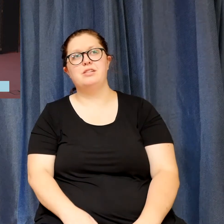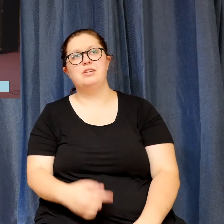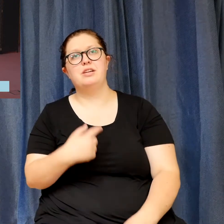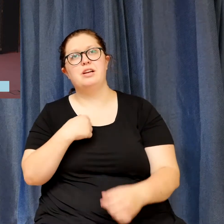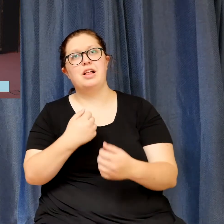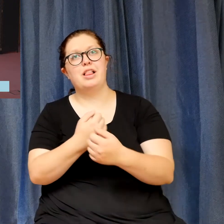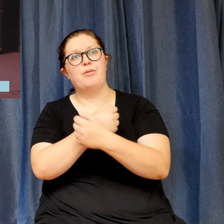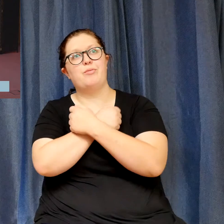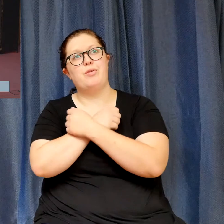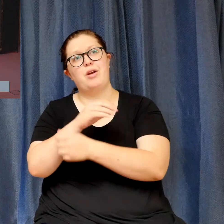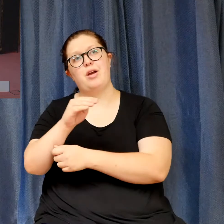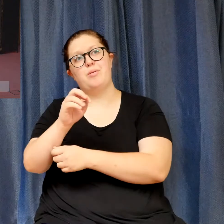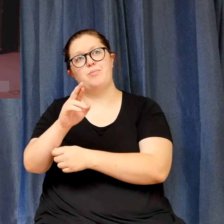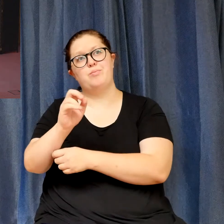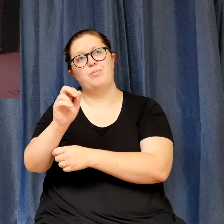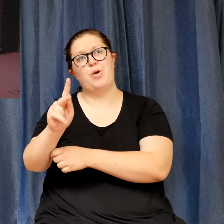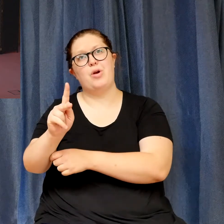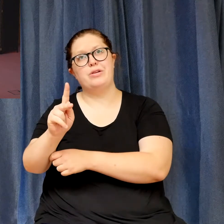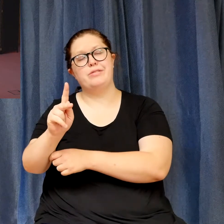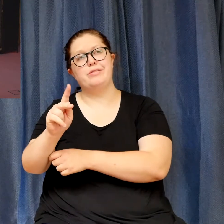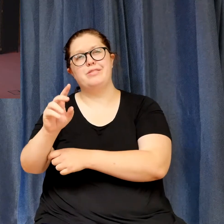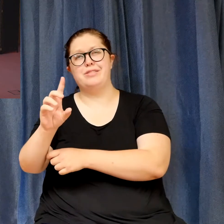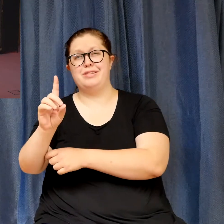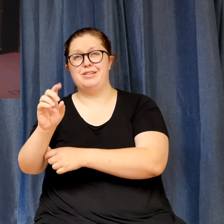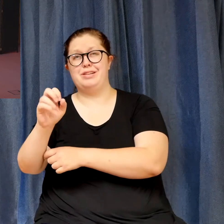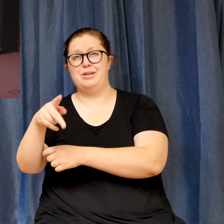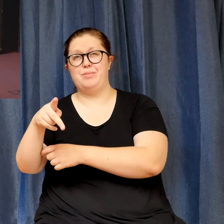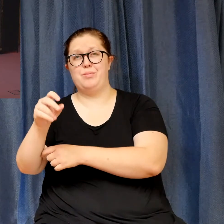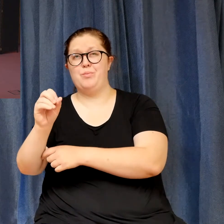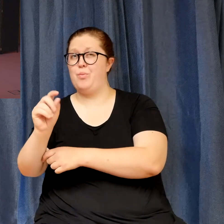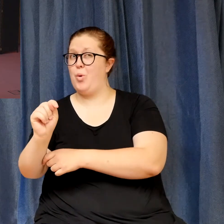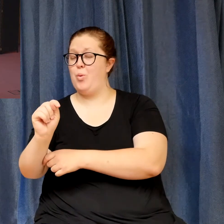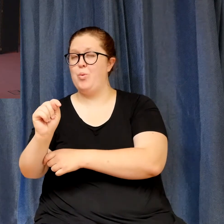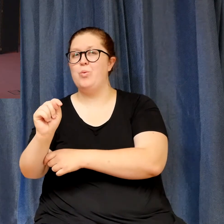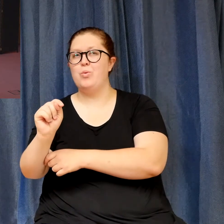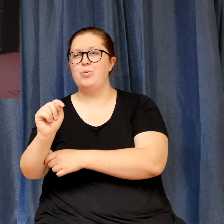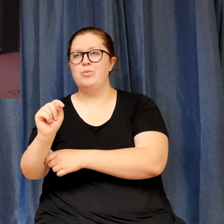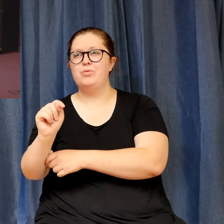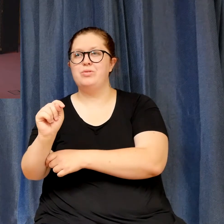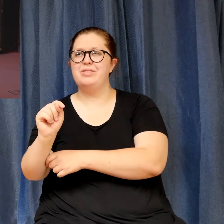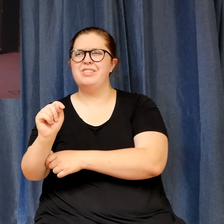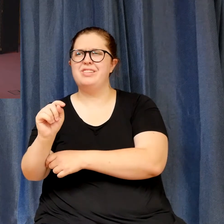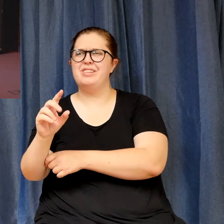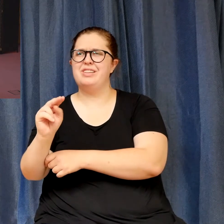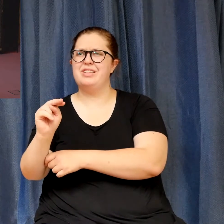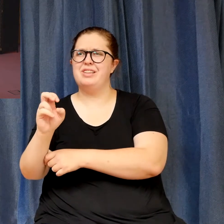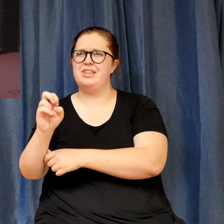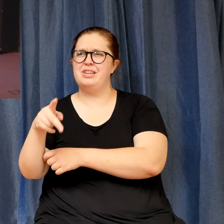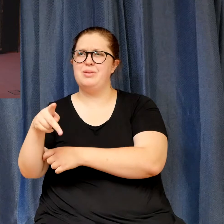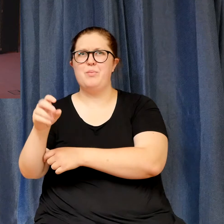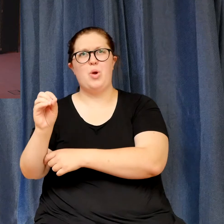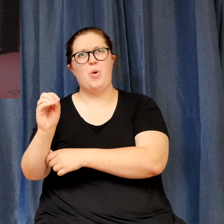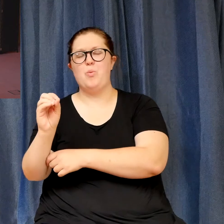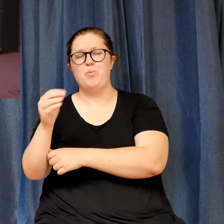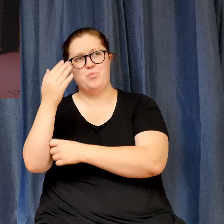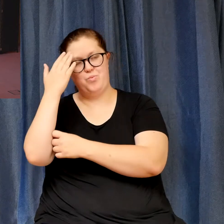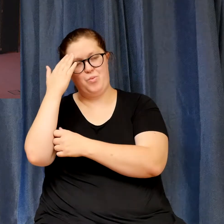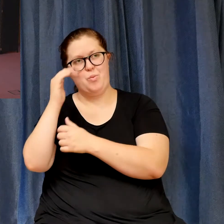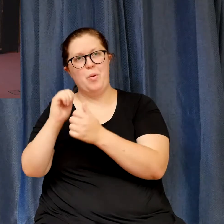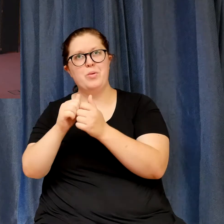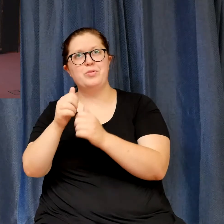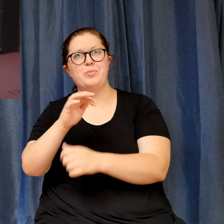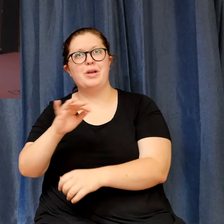know, I love what Mark Nepo said in his book of Awakening. He said, "One of the most painful barriers we